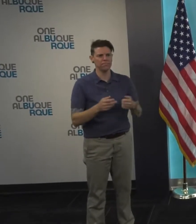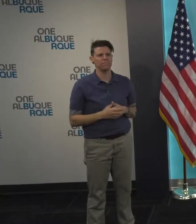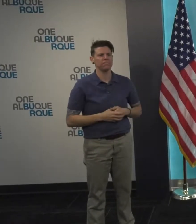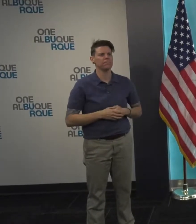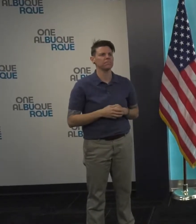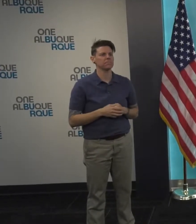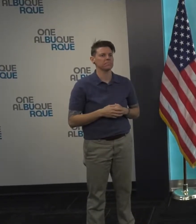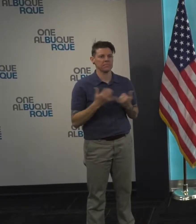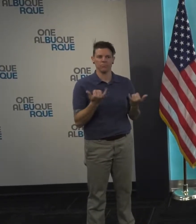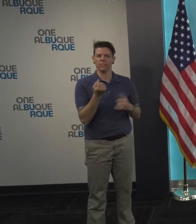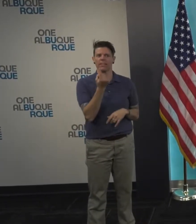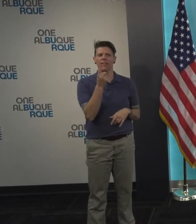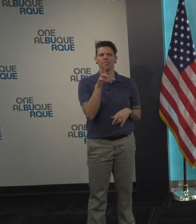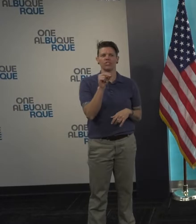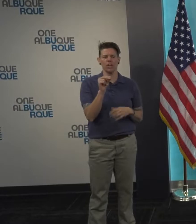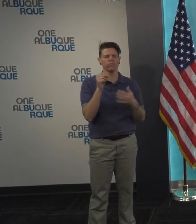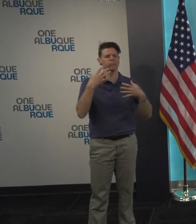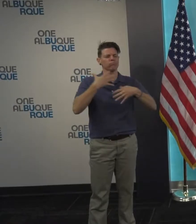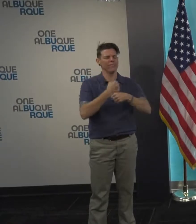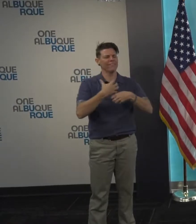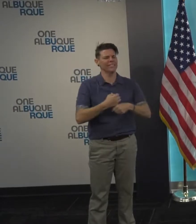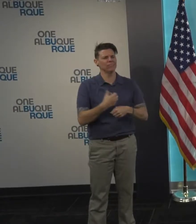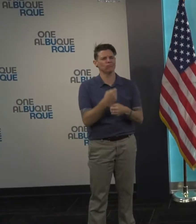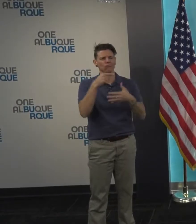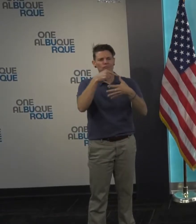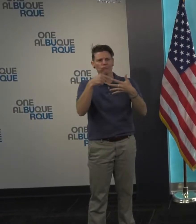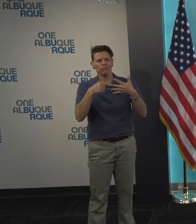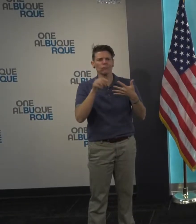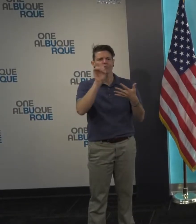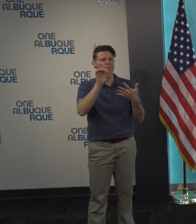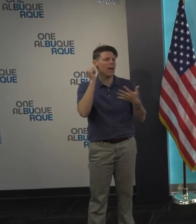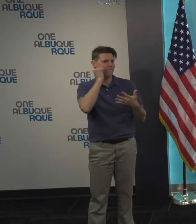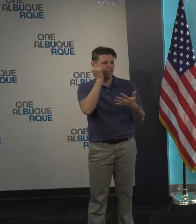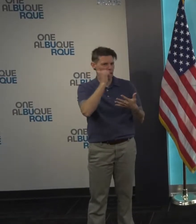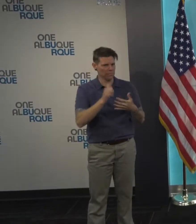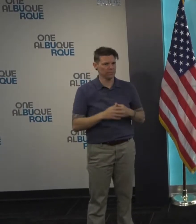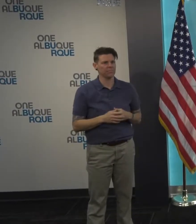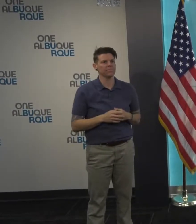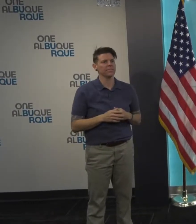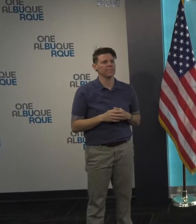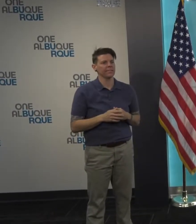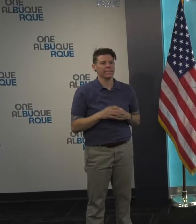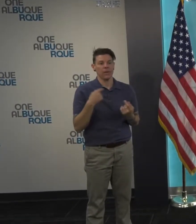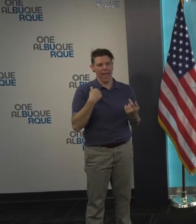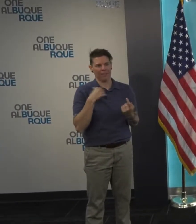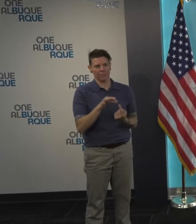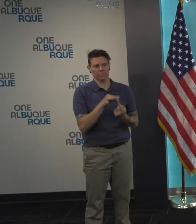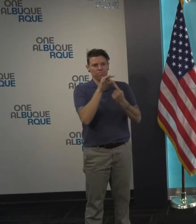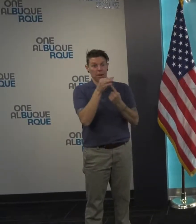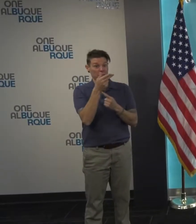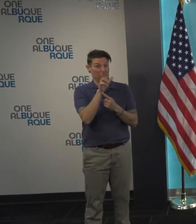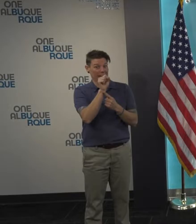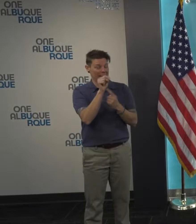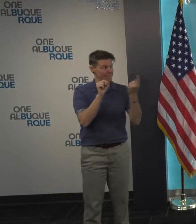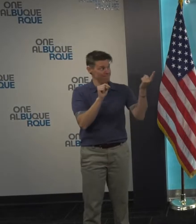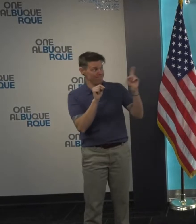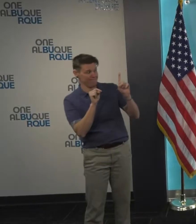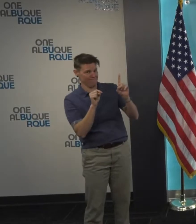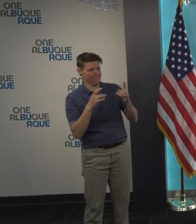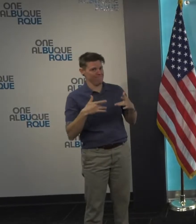11:30 briefing. And so today we have a very special guest who's going to join us in a little bit. We're fortunate to